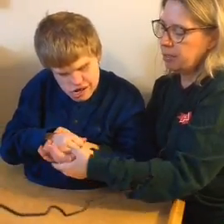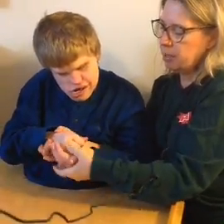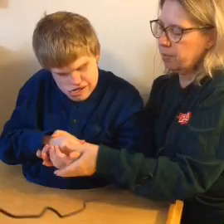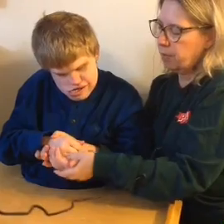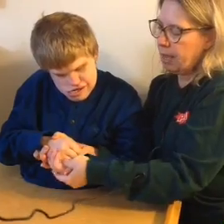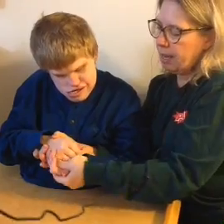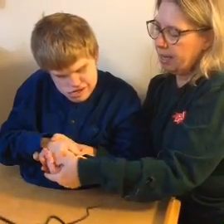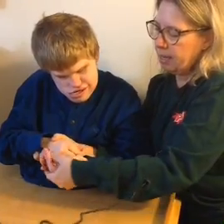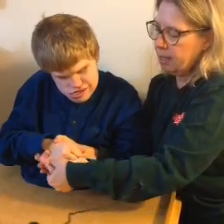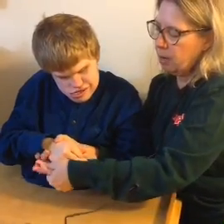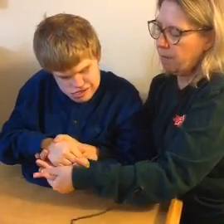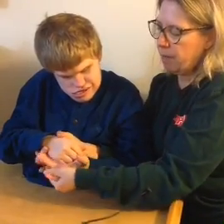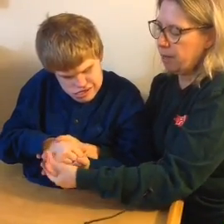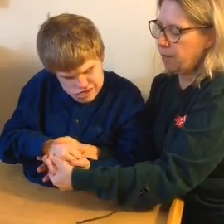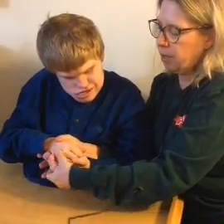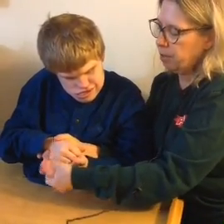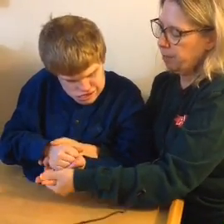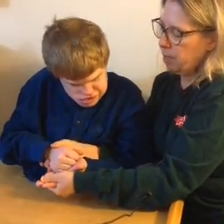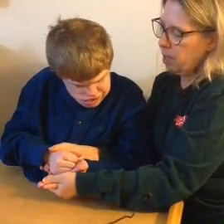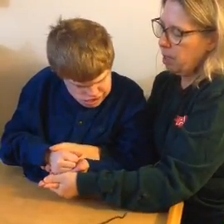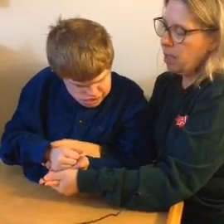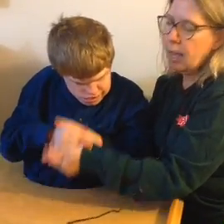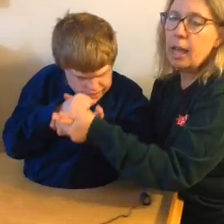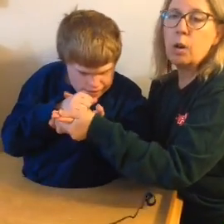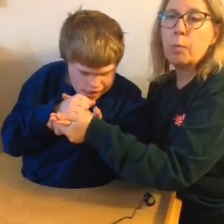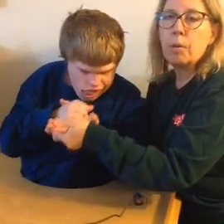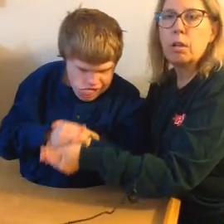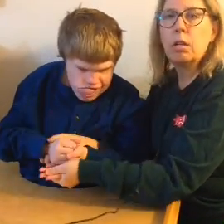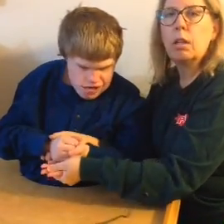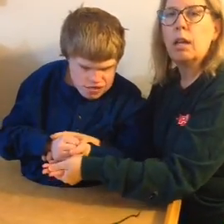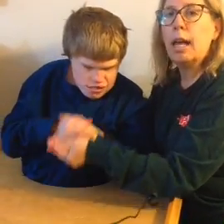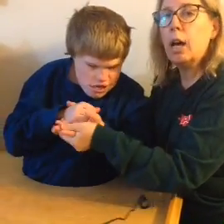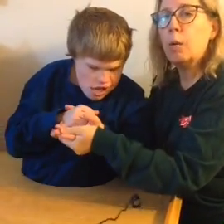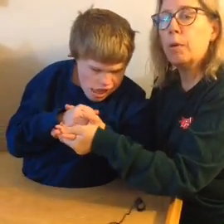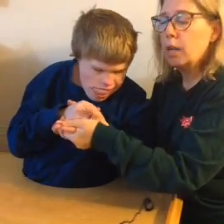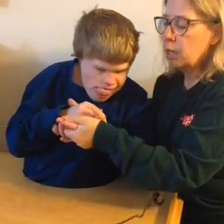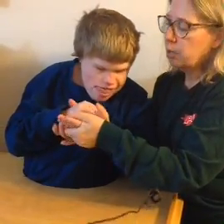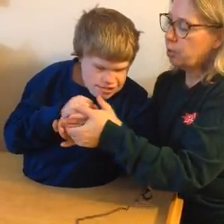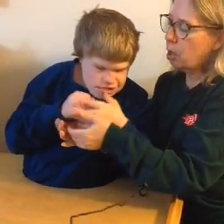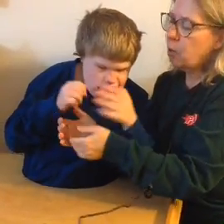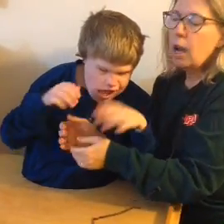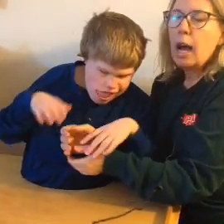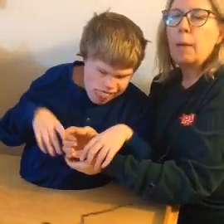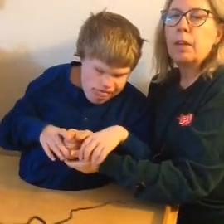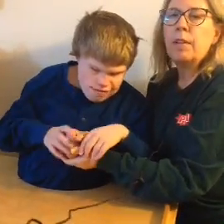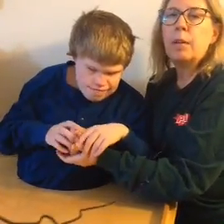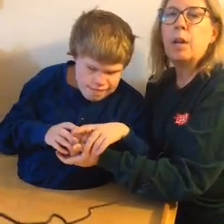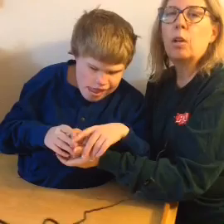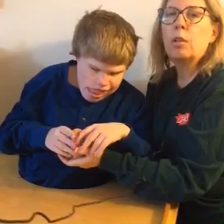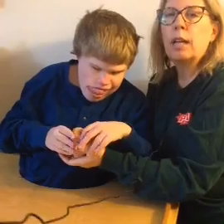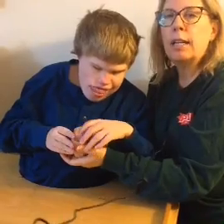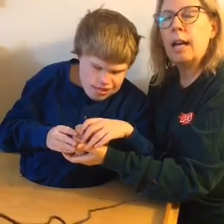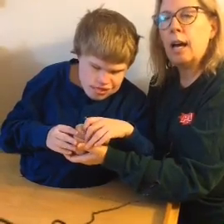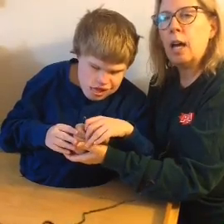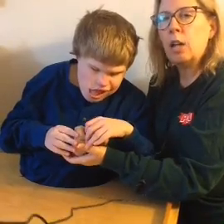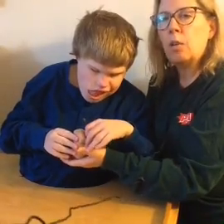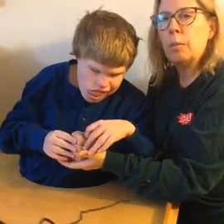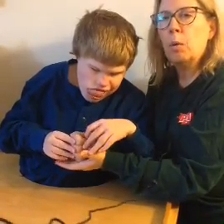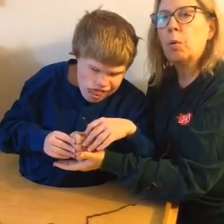his flat hand there. I flatten his fingers. Help. Help. So I'm giving him not only, I not only molded